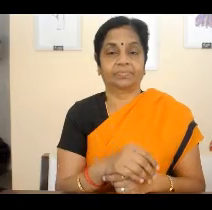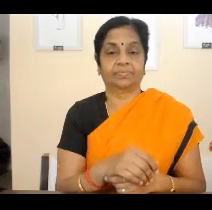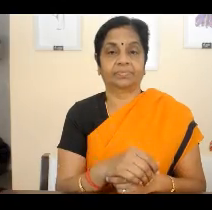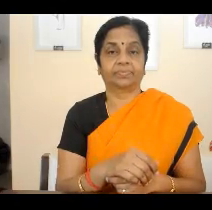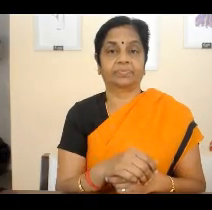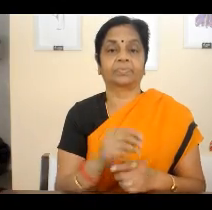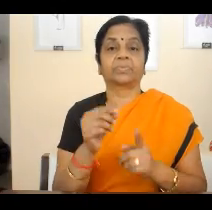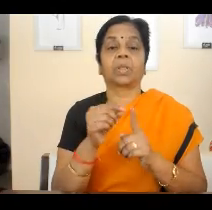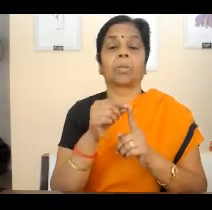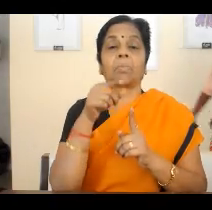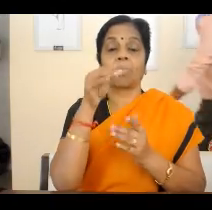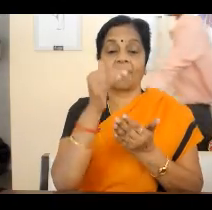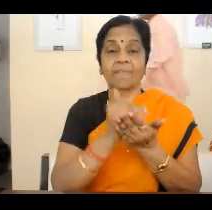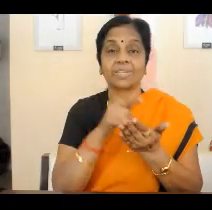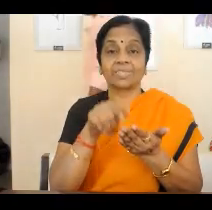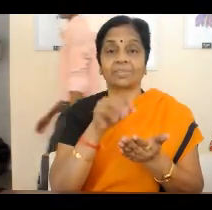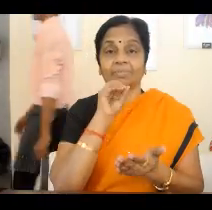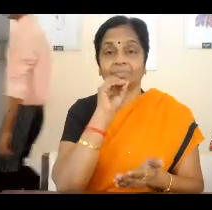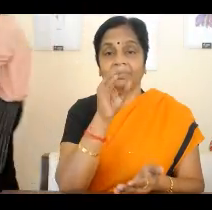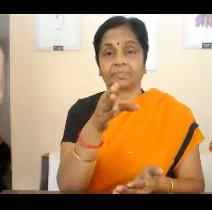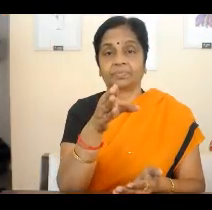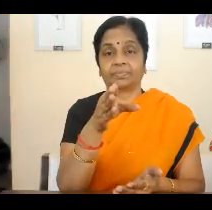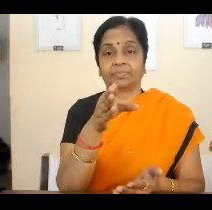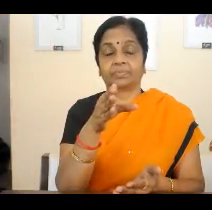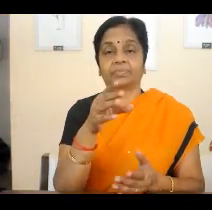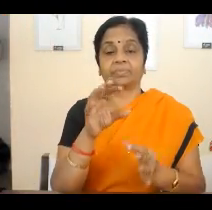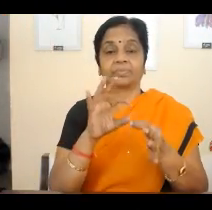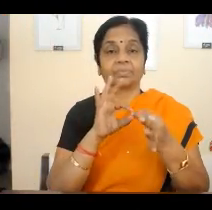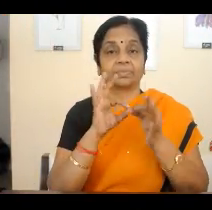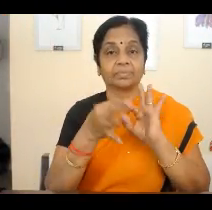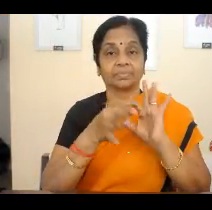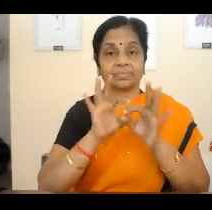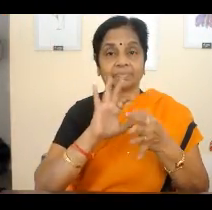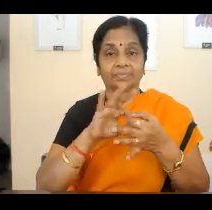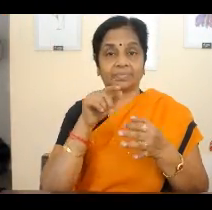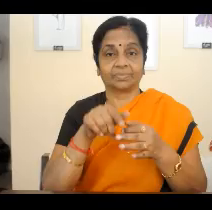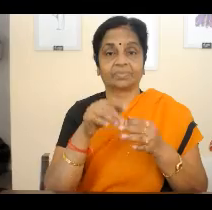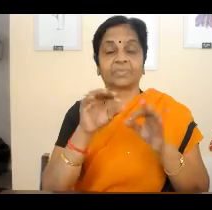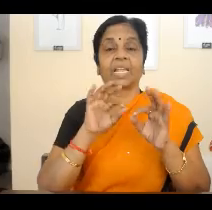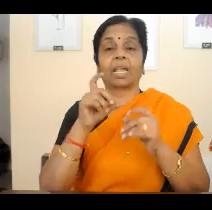The provisions relating to culture and recreation